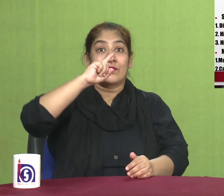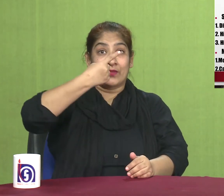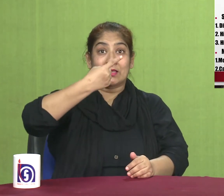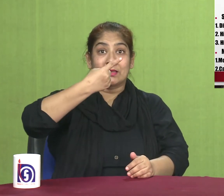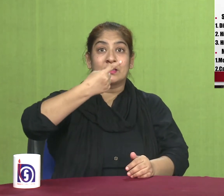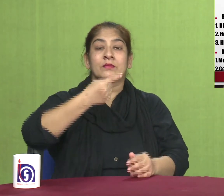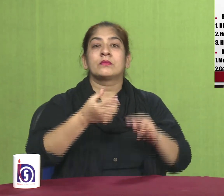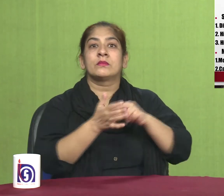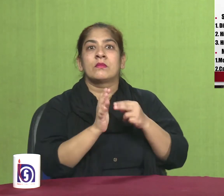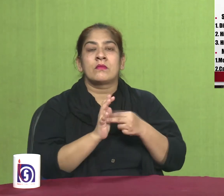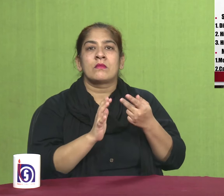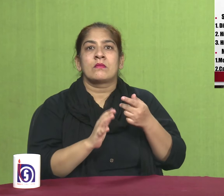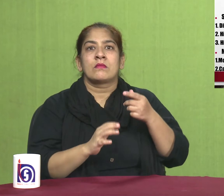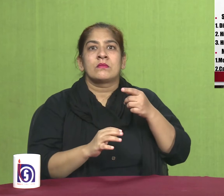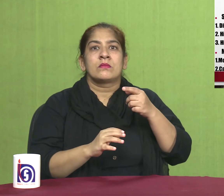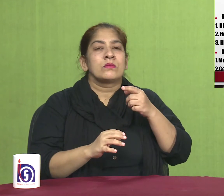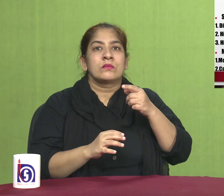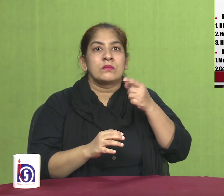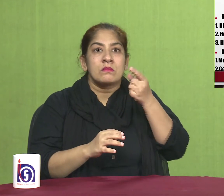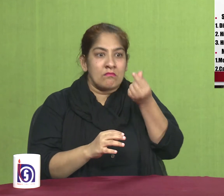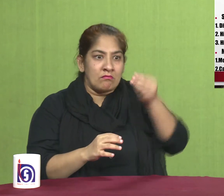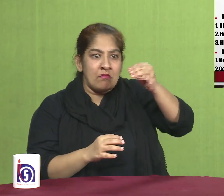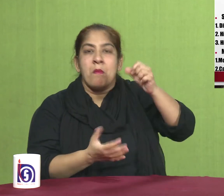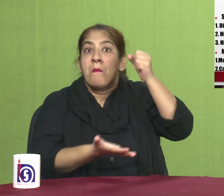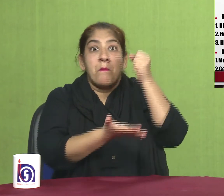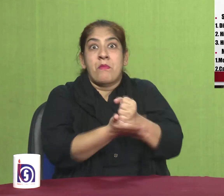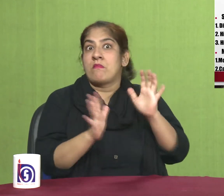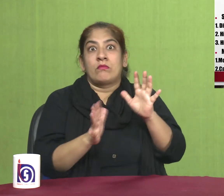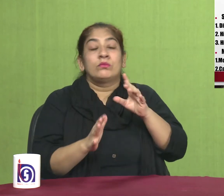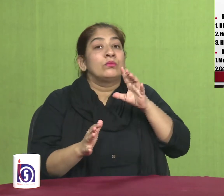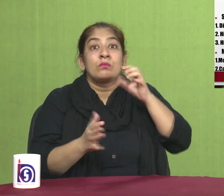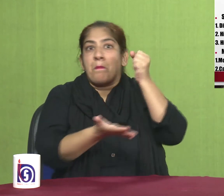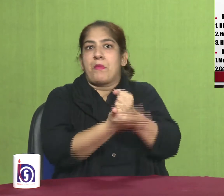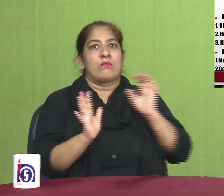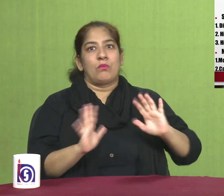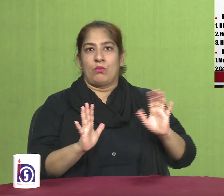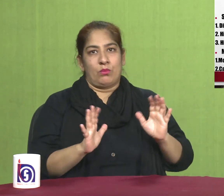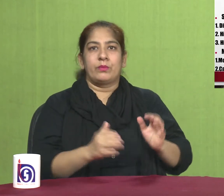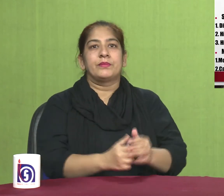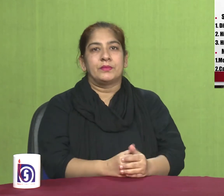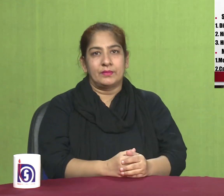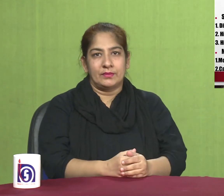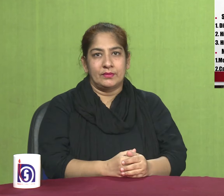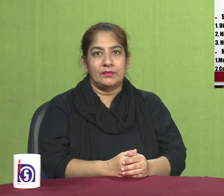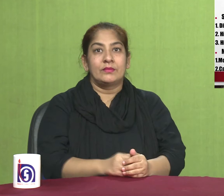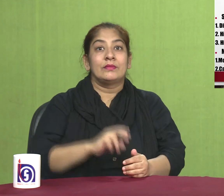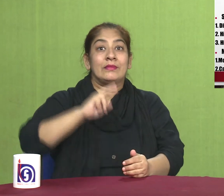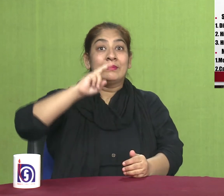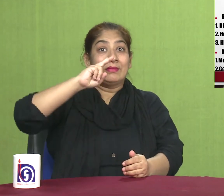The first one is the dividend is not certain. It is not fixed.